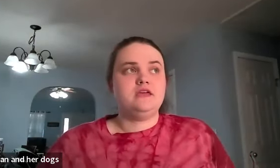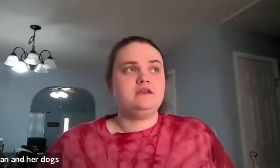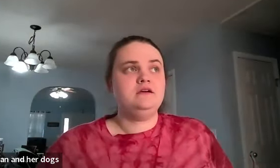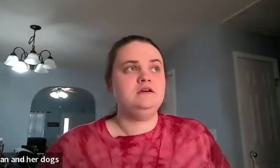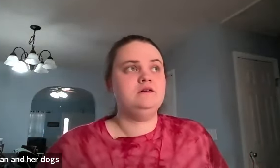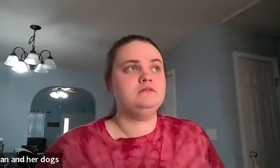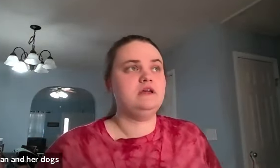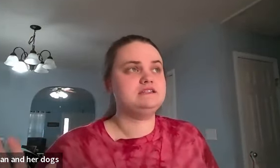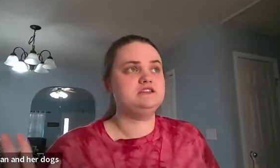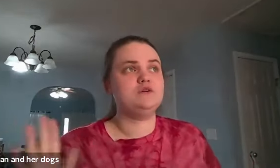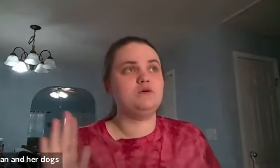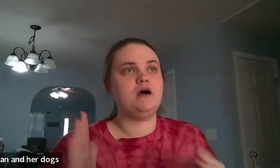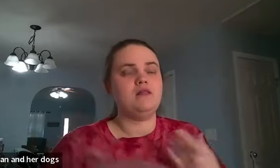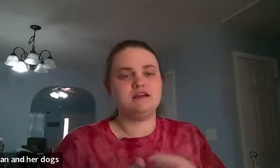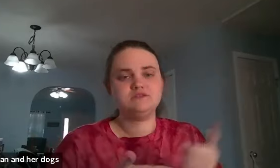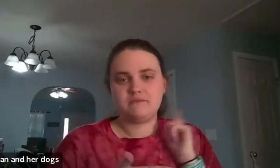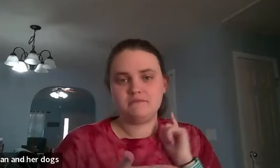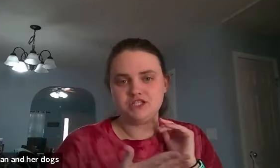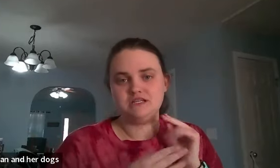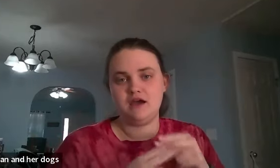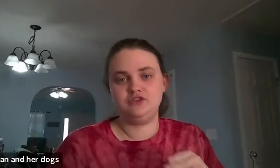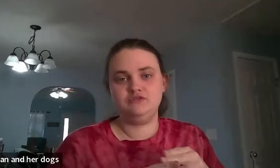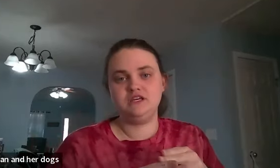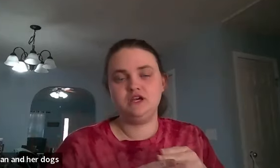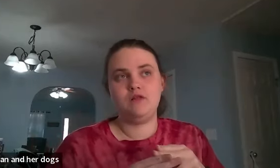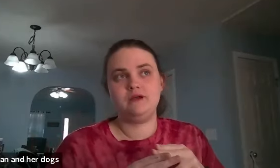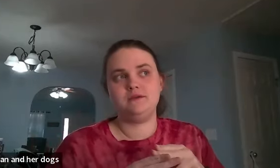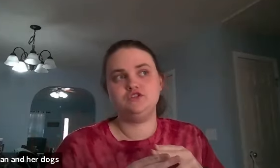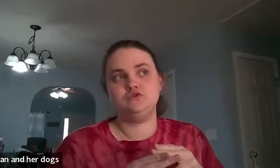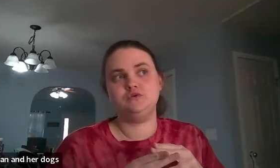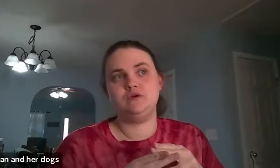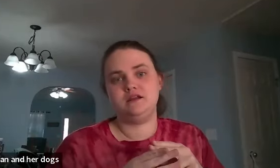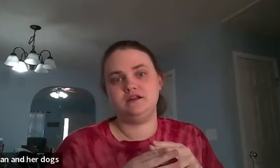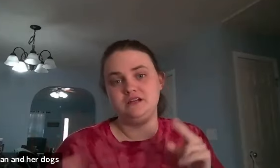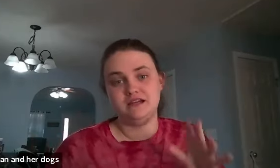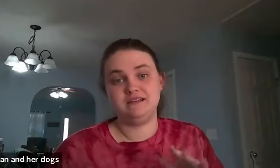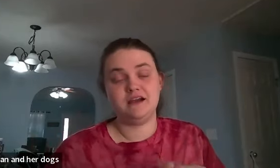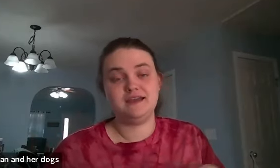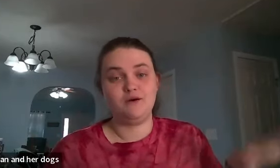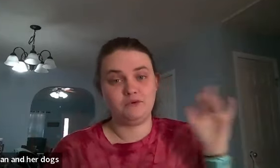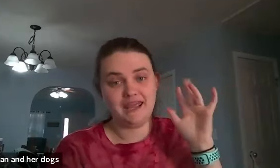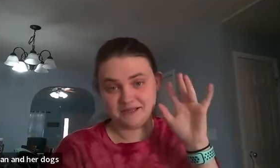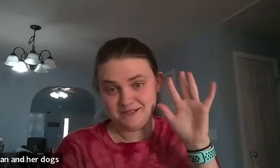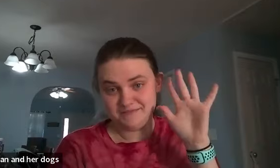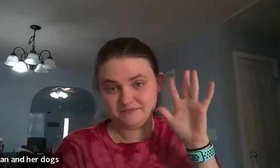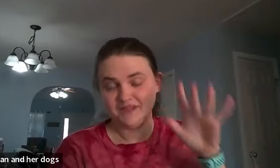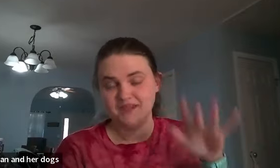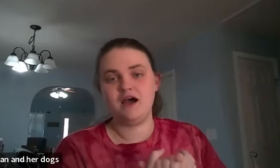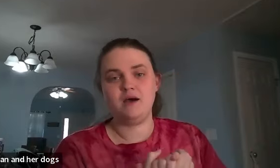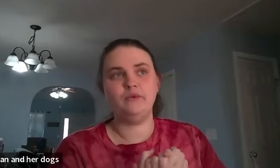Then, like I said, so last week I mentioned how you can go all the way up to 999 on one hand. We